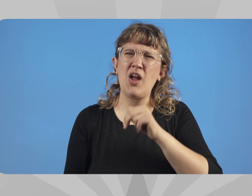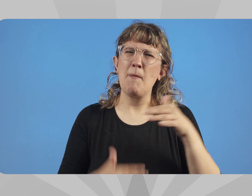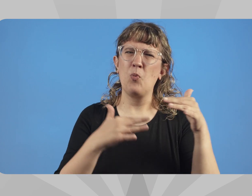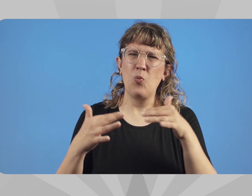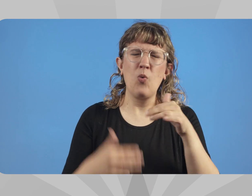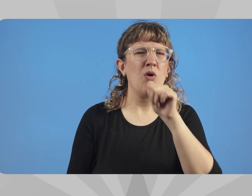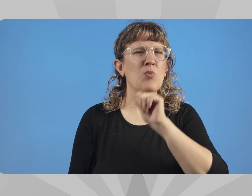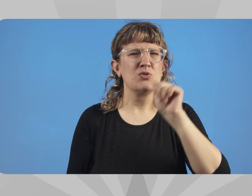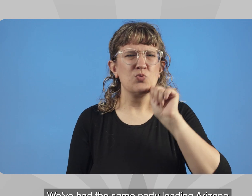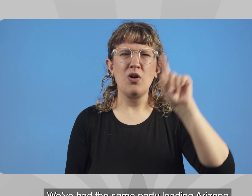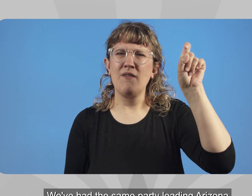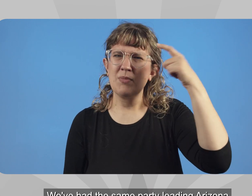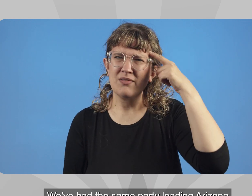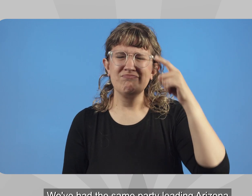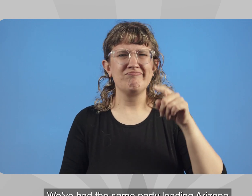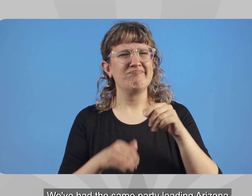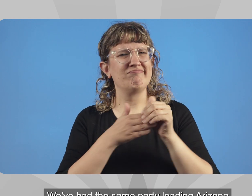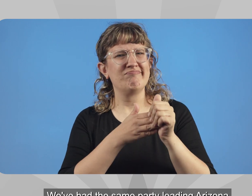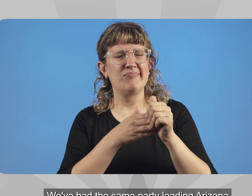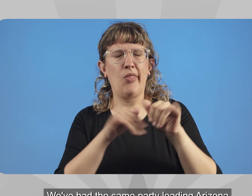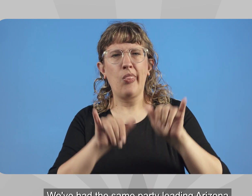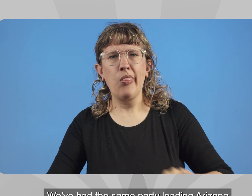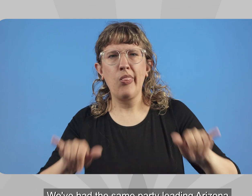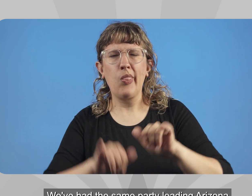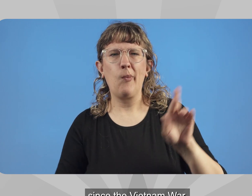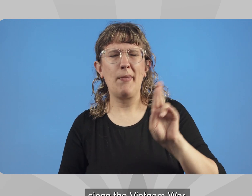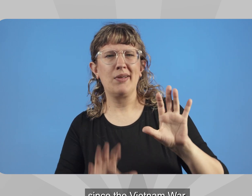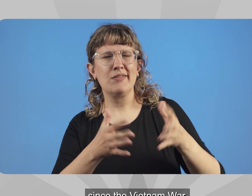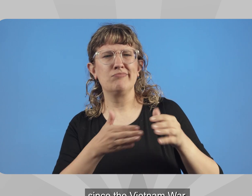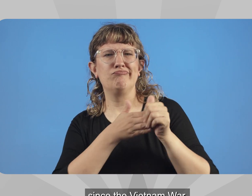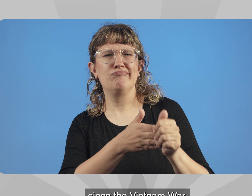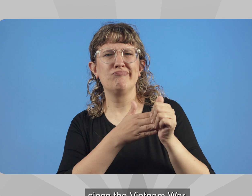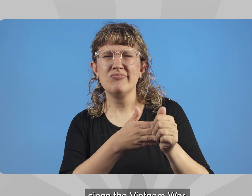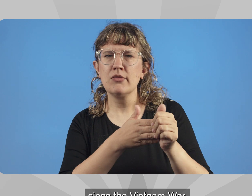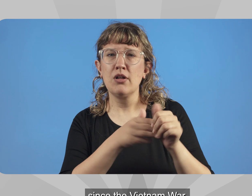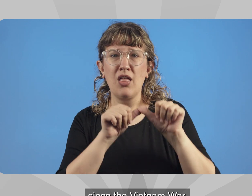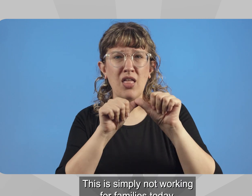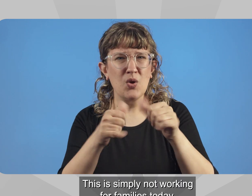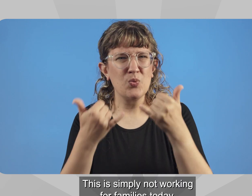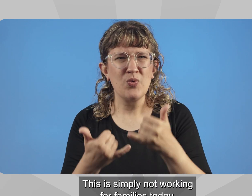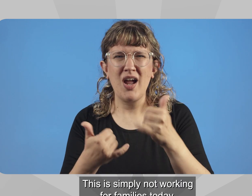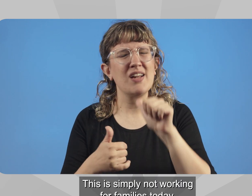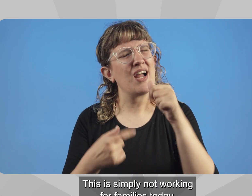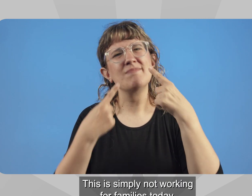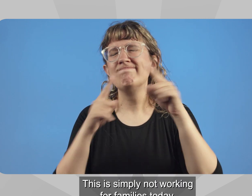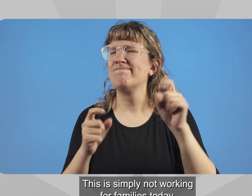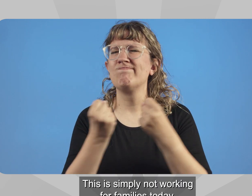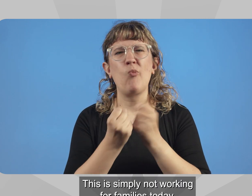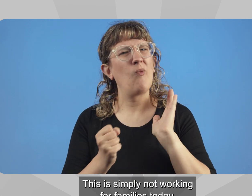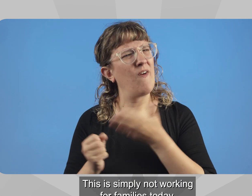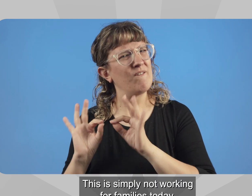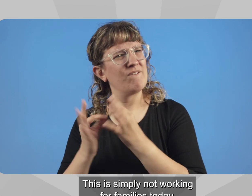Statement. We've had the same party leading Arizona since the Vietnam War. This is simply not working